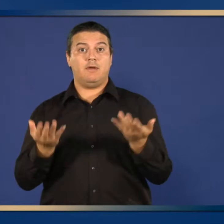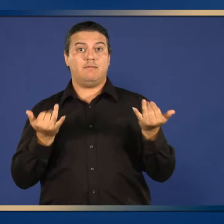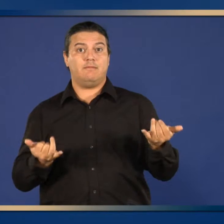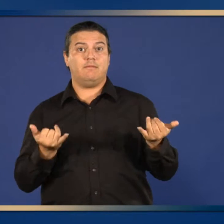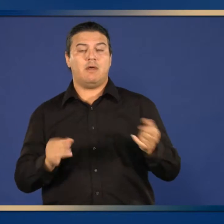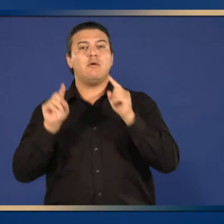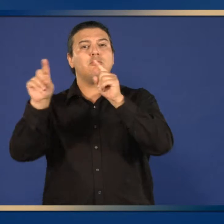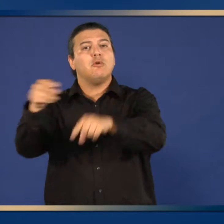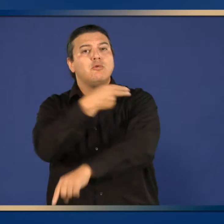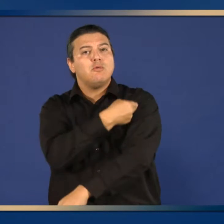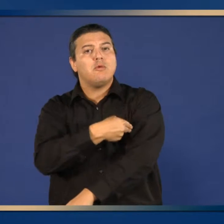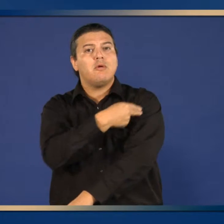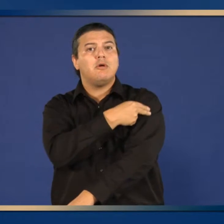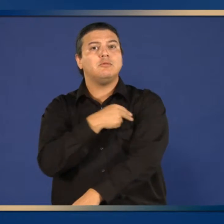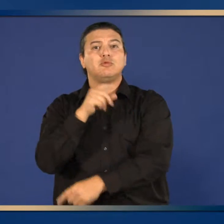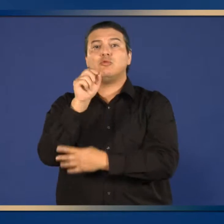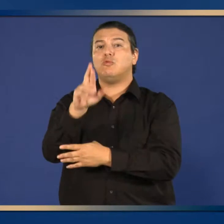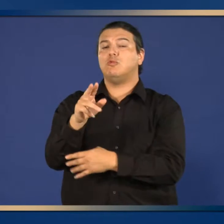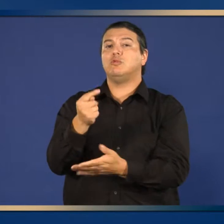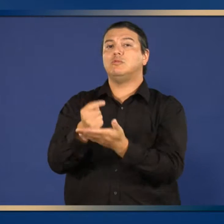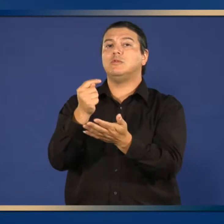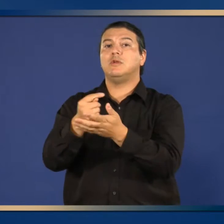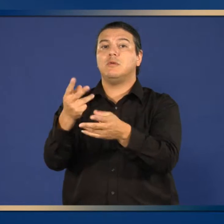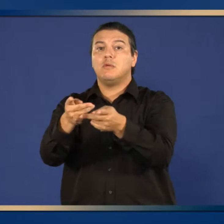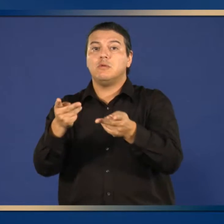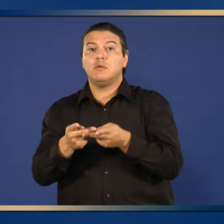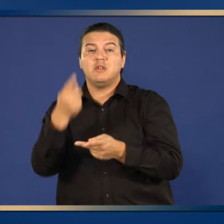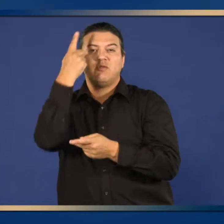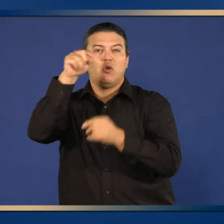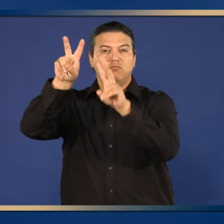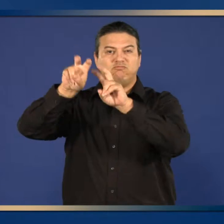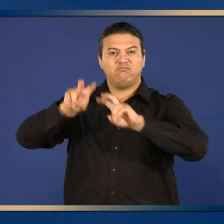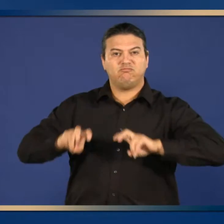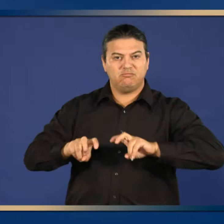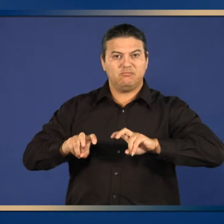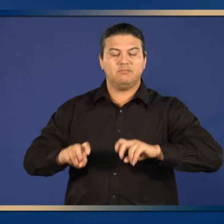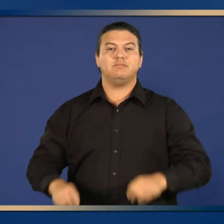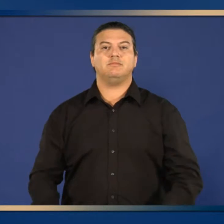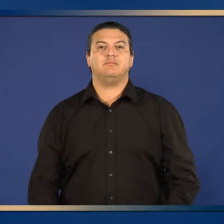for evaluation and the appropriate treatment.